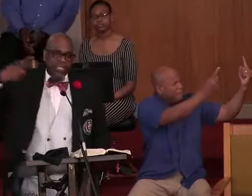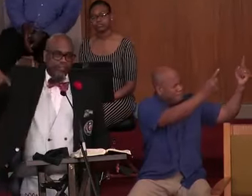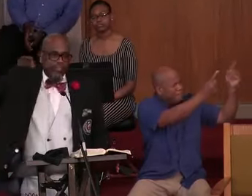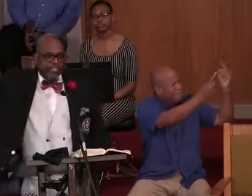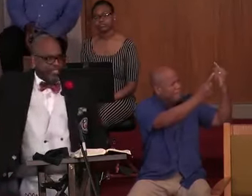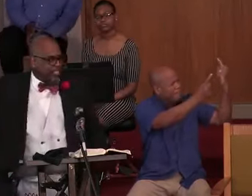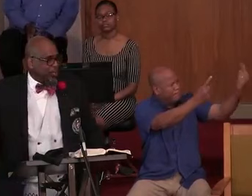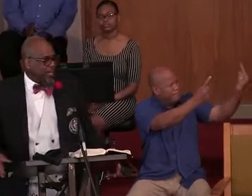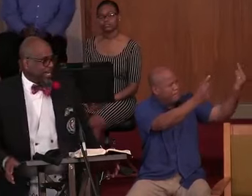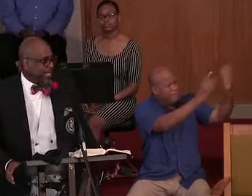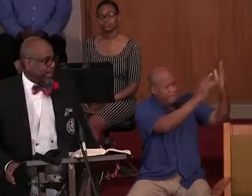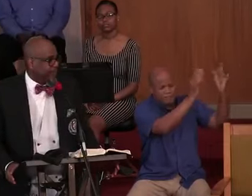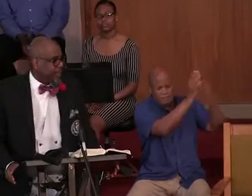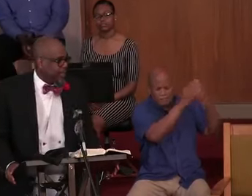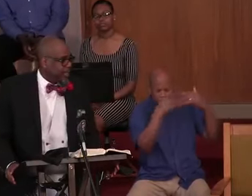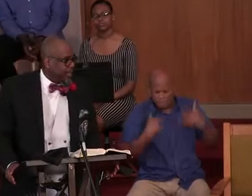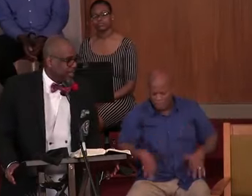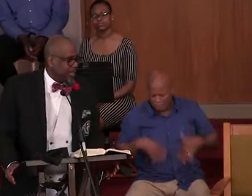which was an offense to so many,